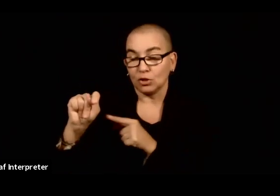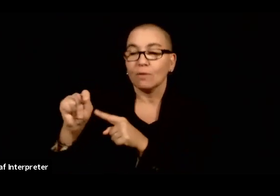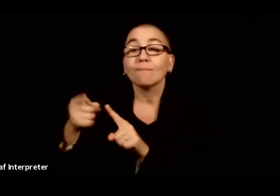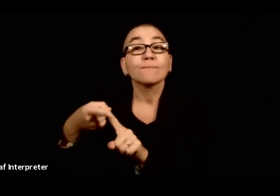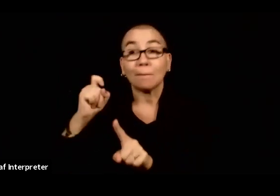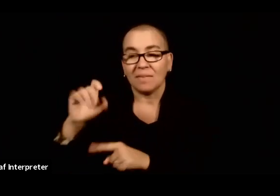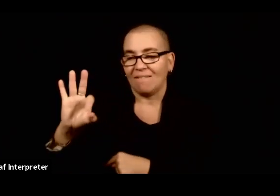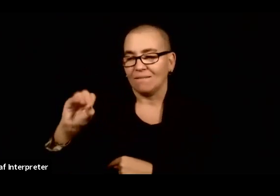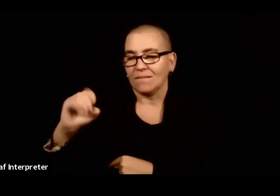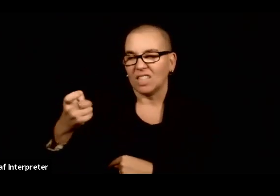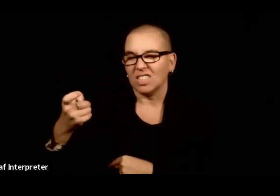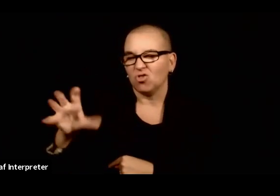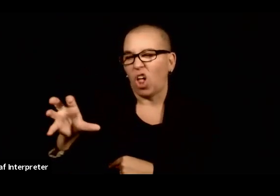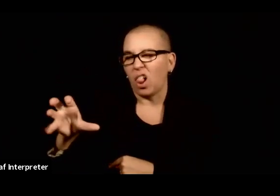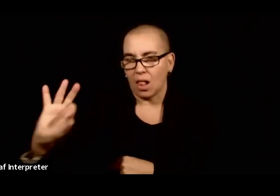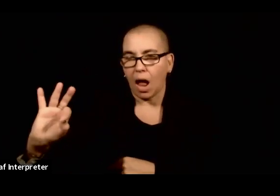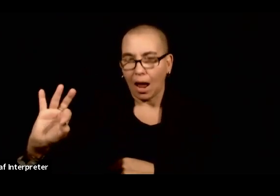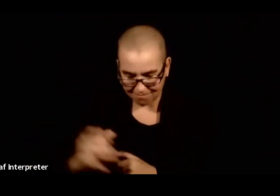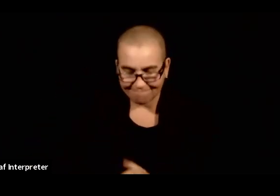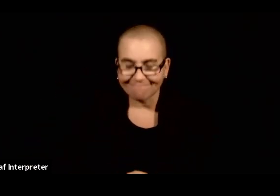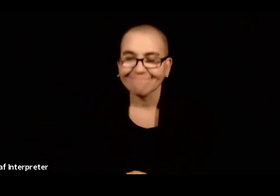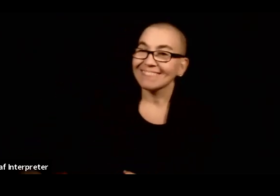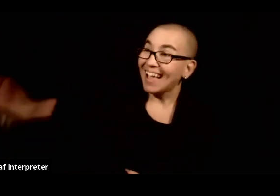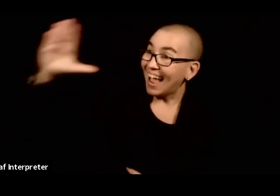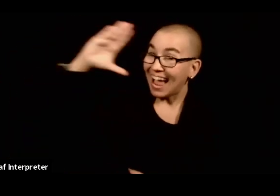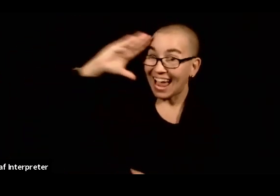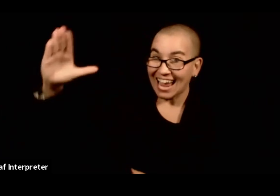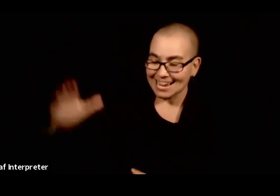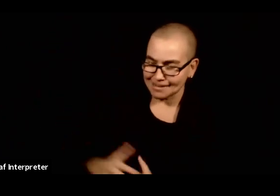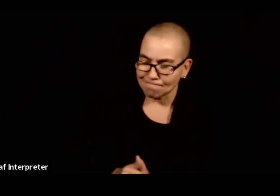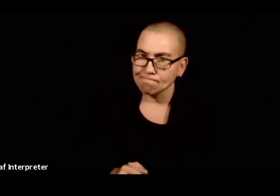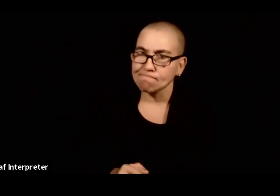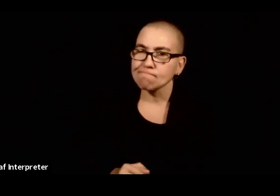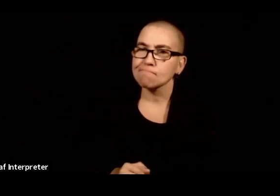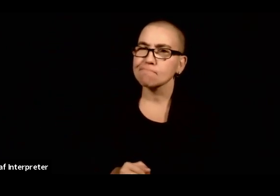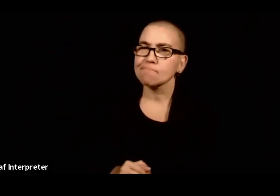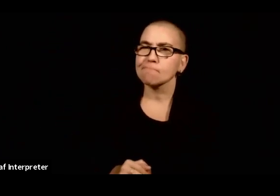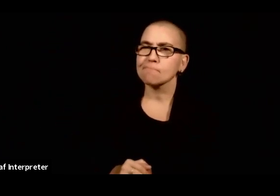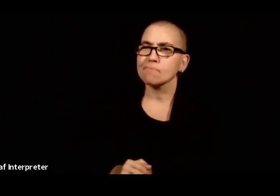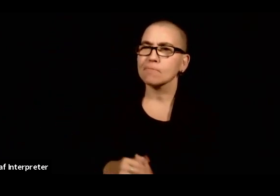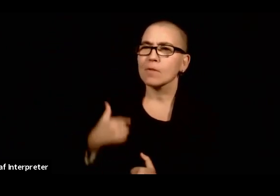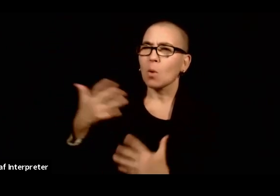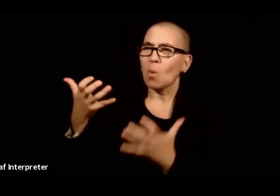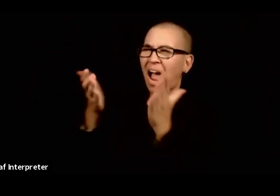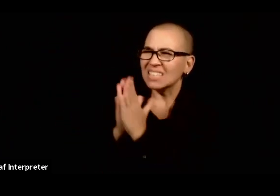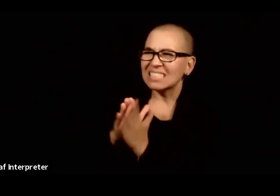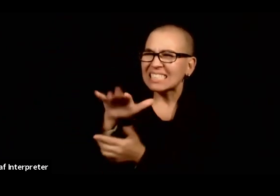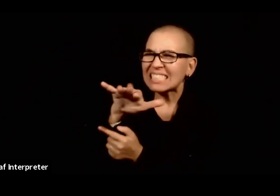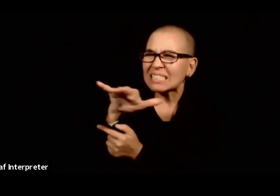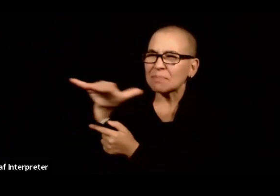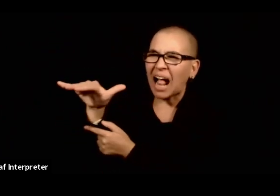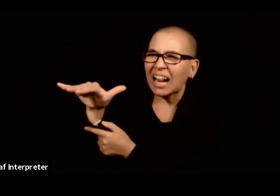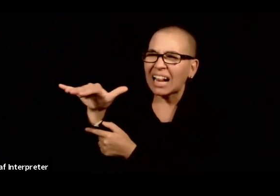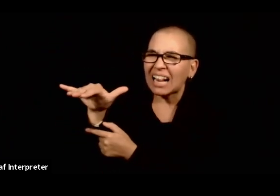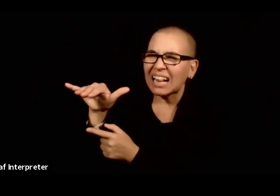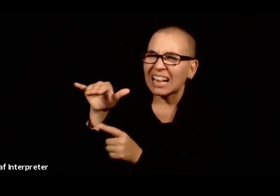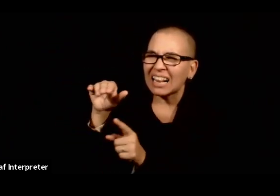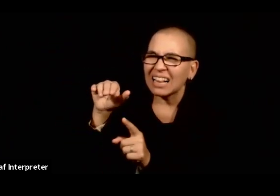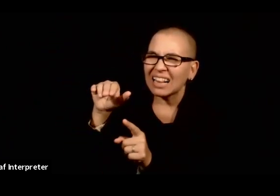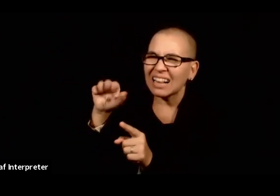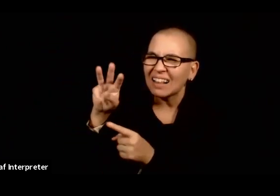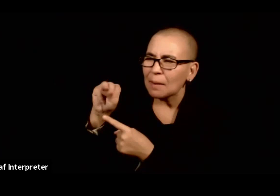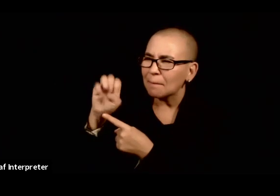Well, thank you. I was originally just going to ask if for the spelling of, you know, Melanie Van Wy's last name and location,